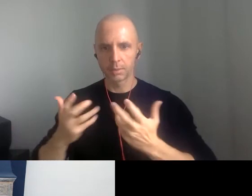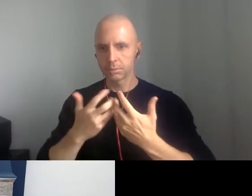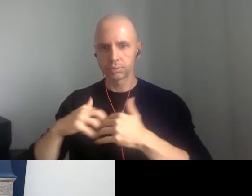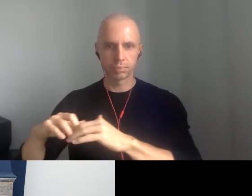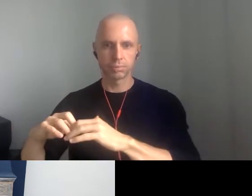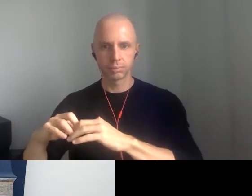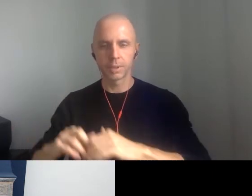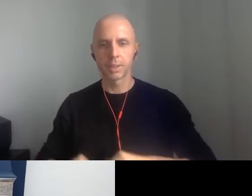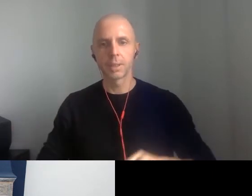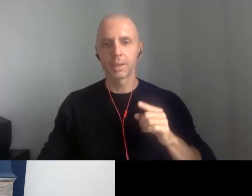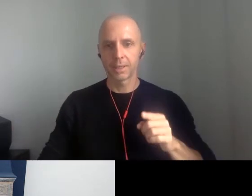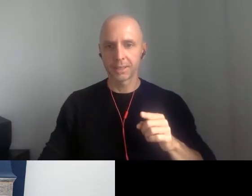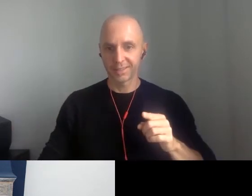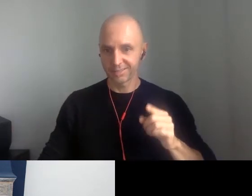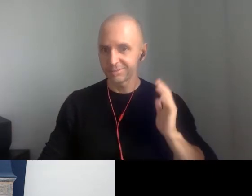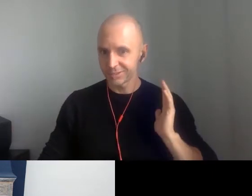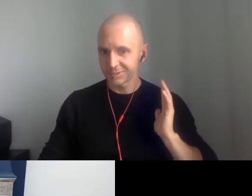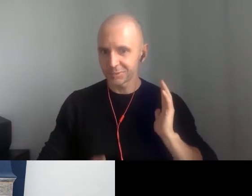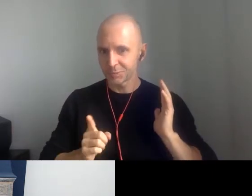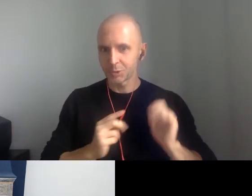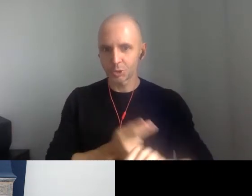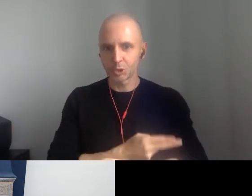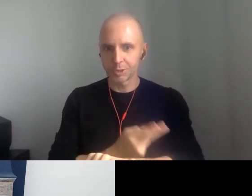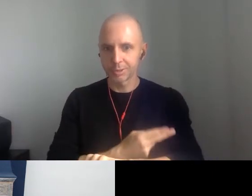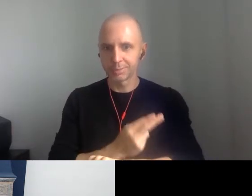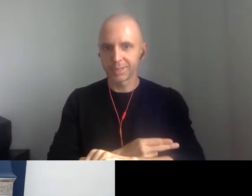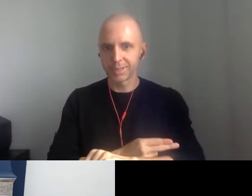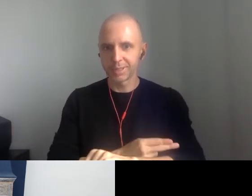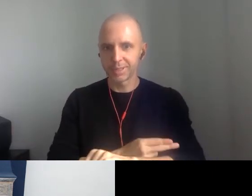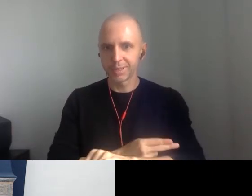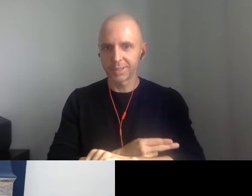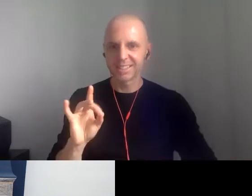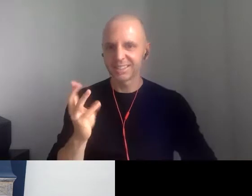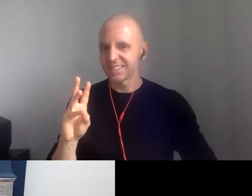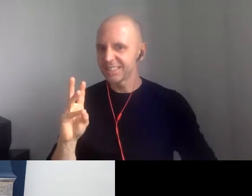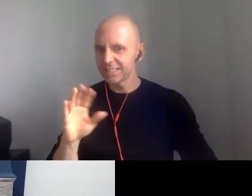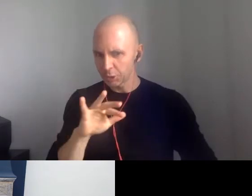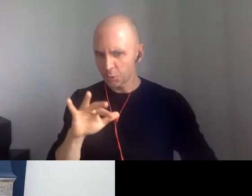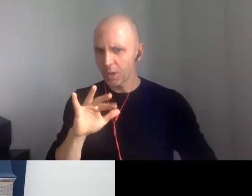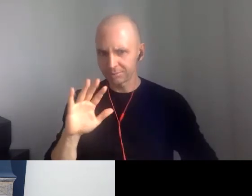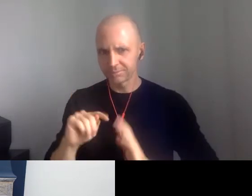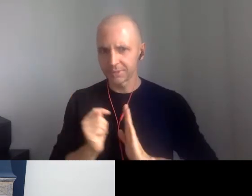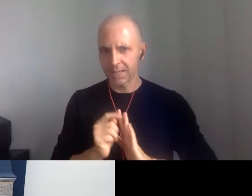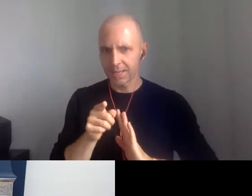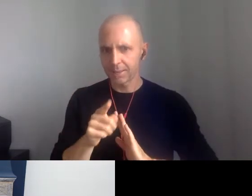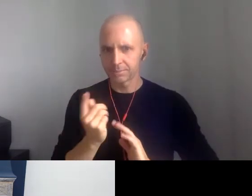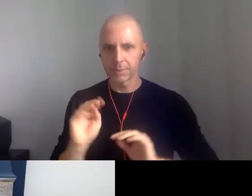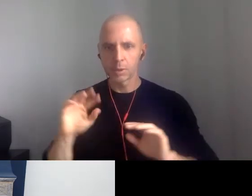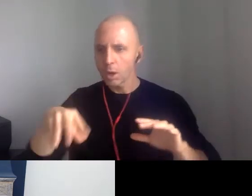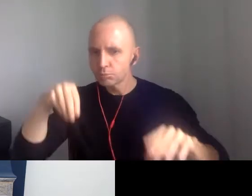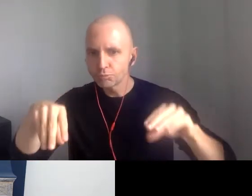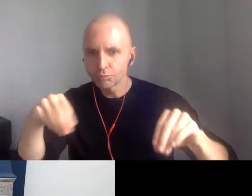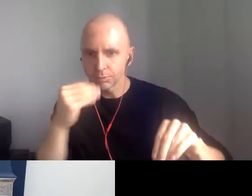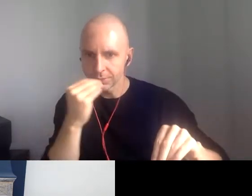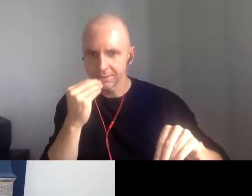They've been on the estate since 2016. These are used to graze grasslands and browse low scrub during the winter months